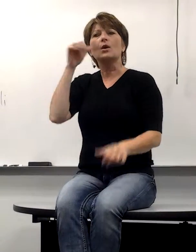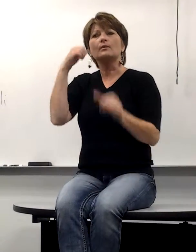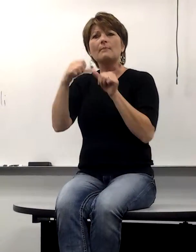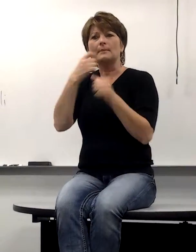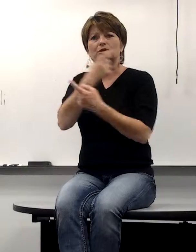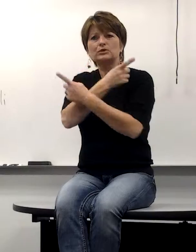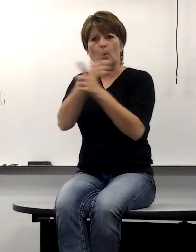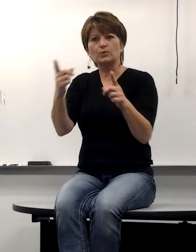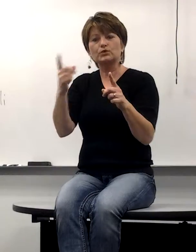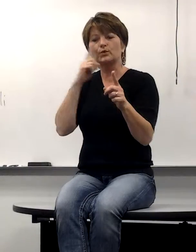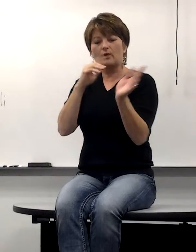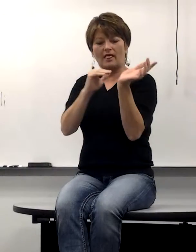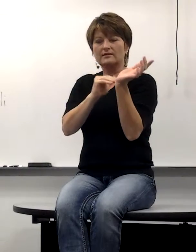experience with the chemo.